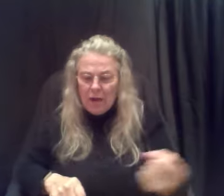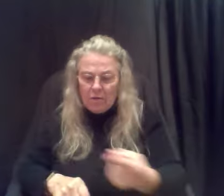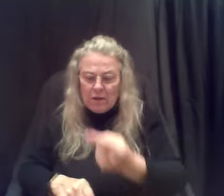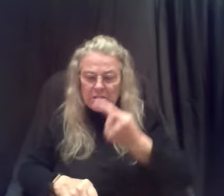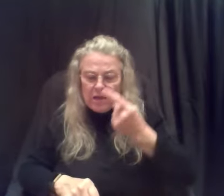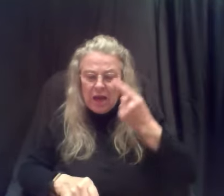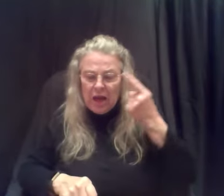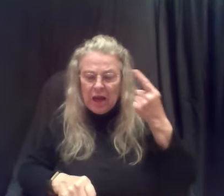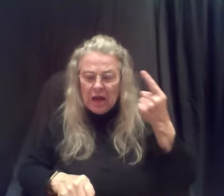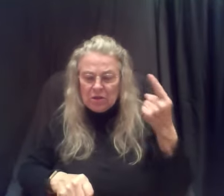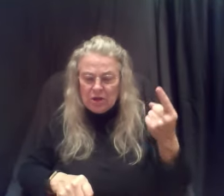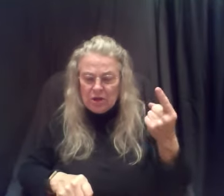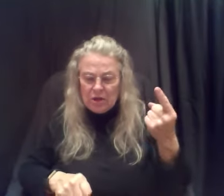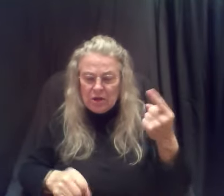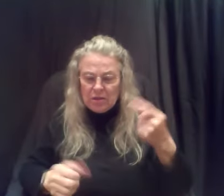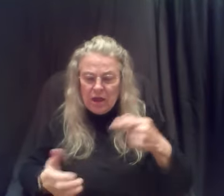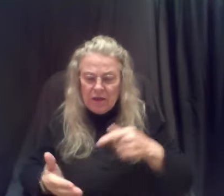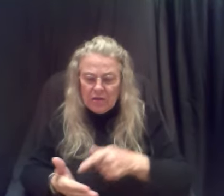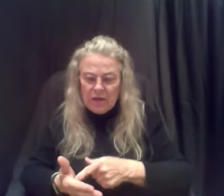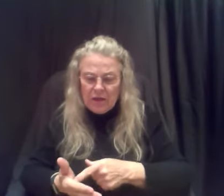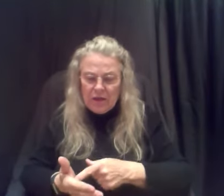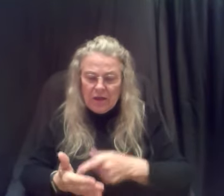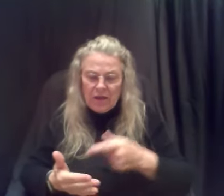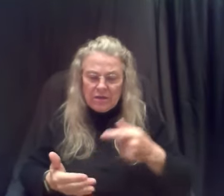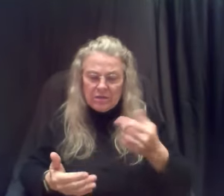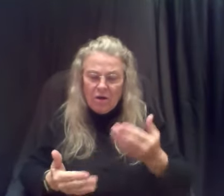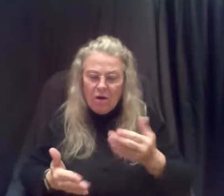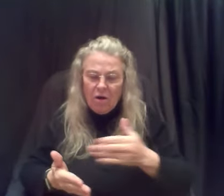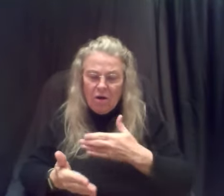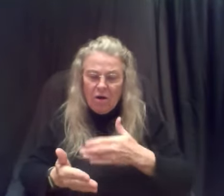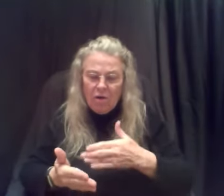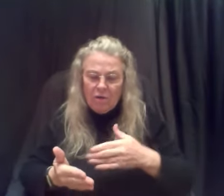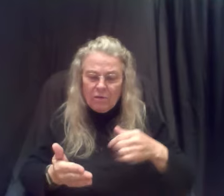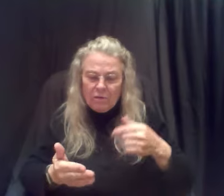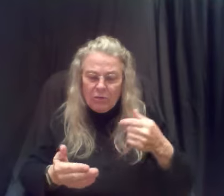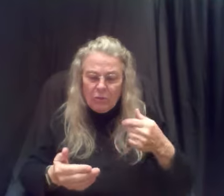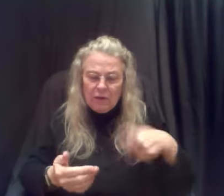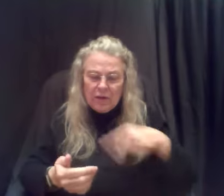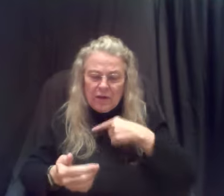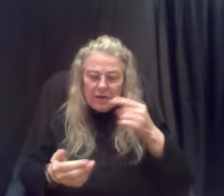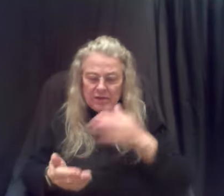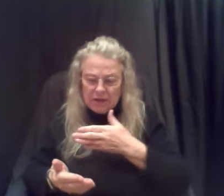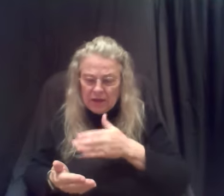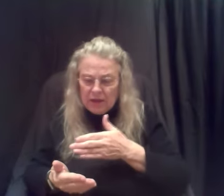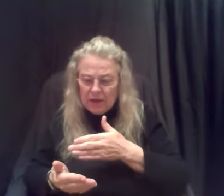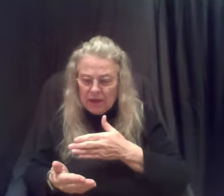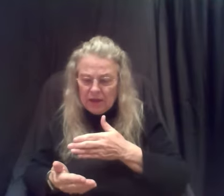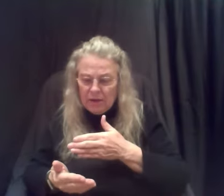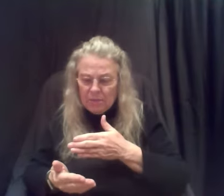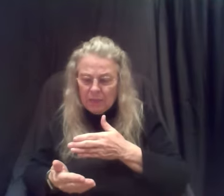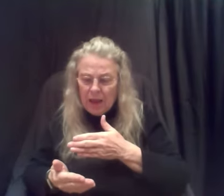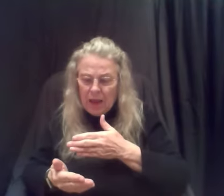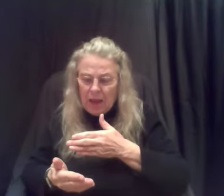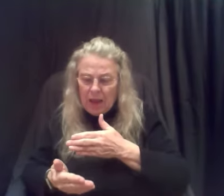countless ages. This song we'll sing, and